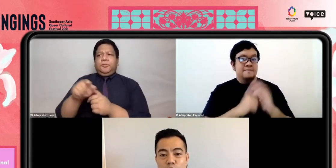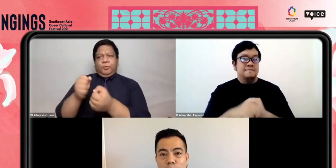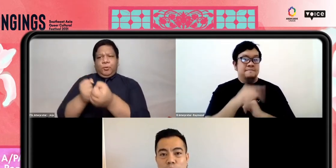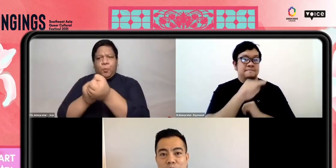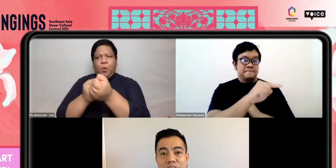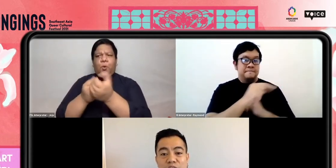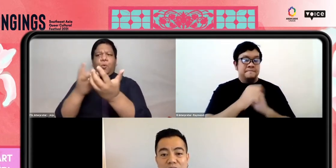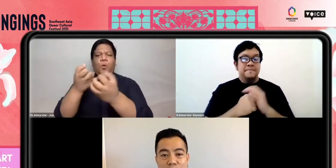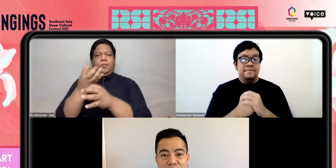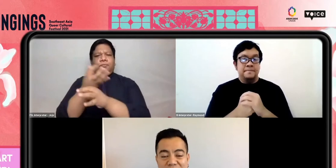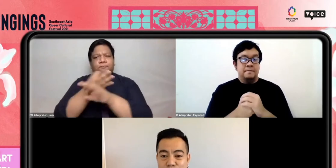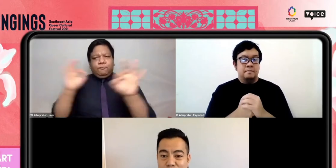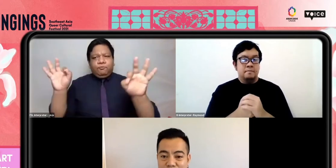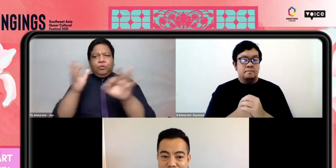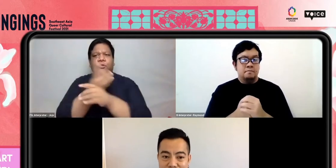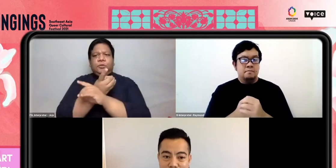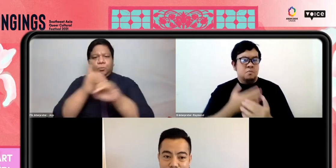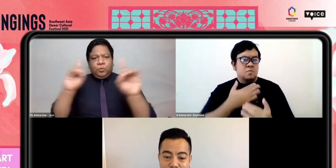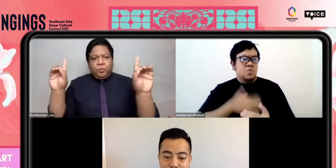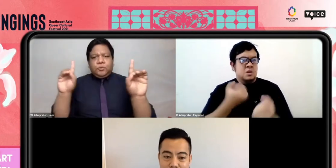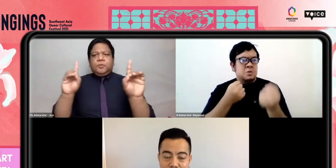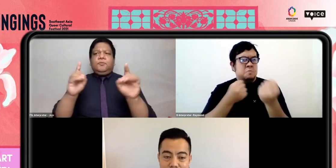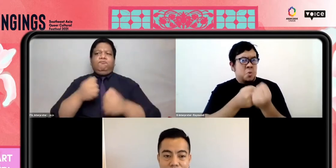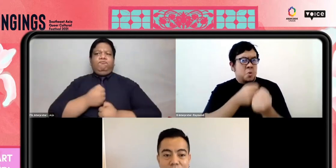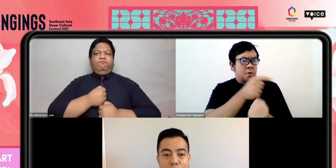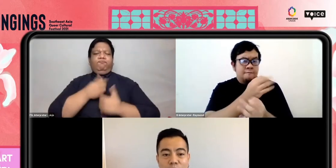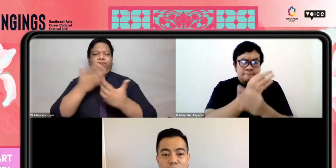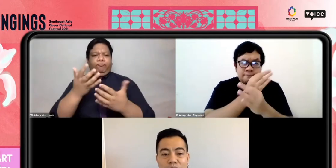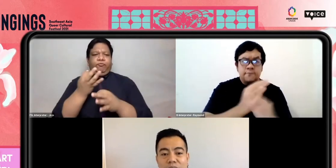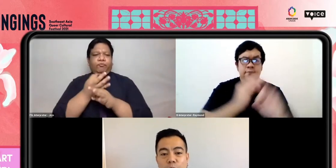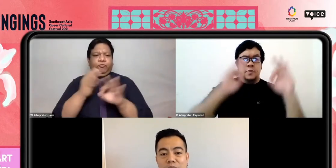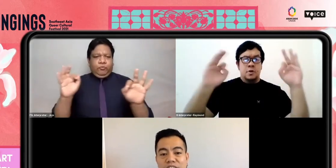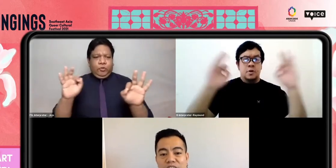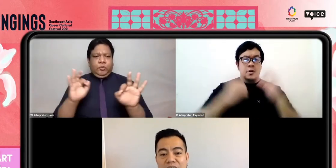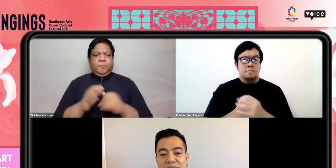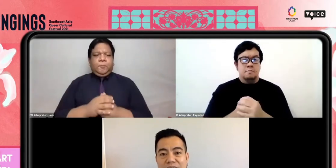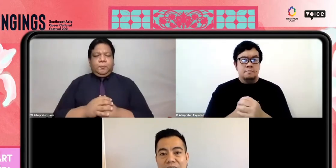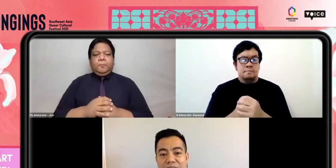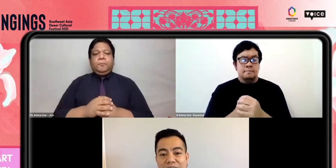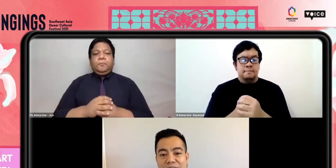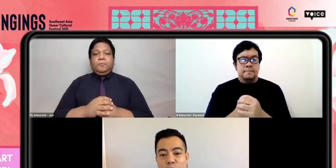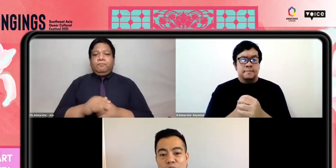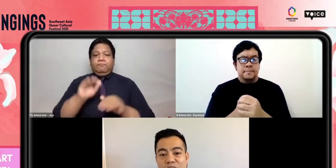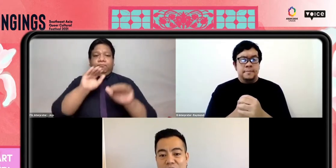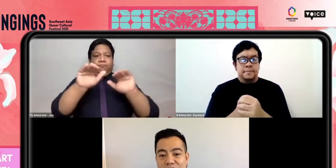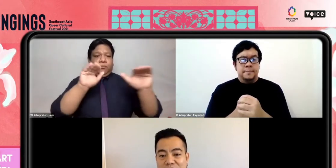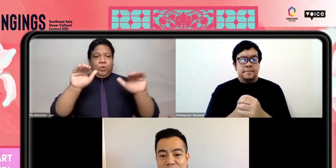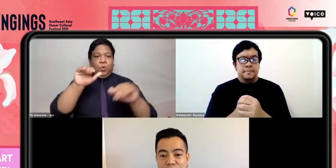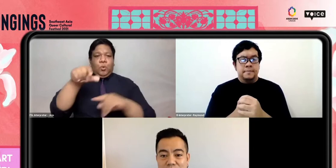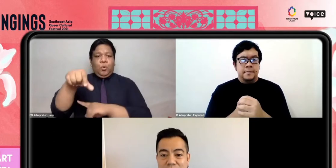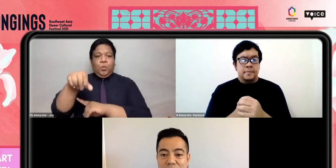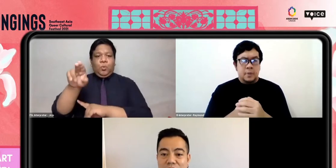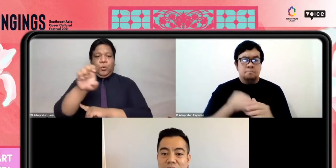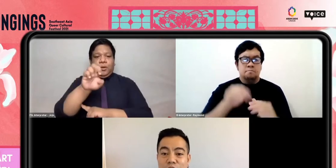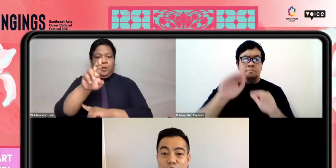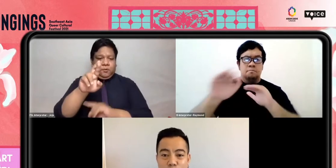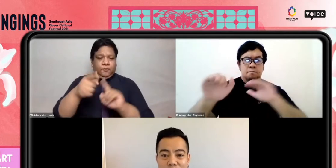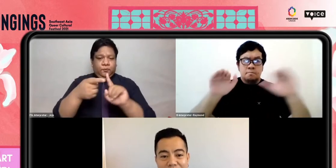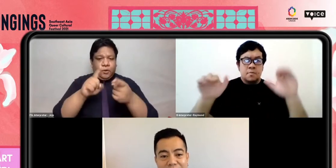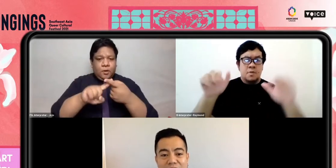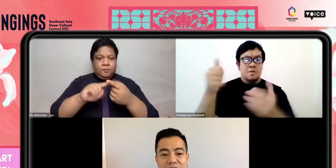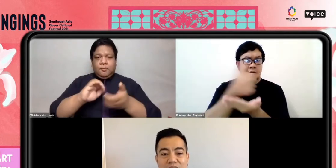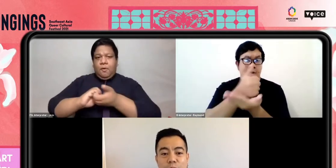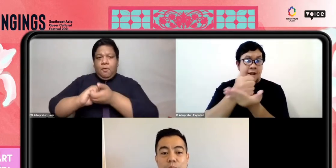speech and freedom of expression. We call on our queer friends and allies all over Southeast Asia to